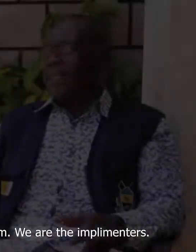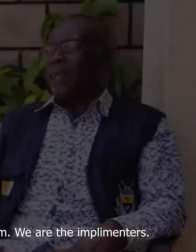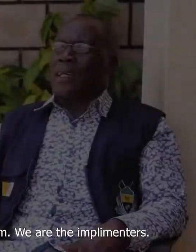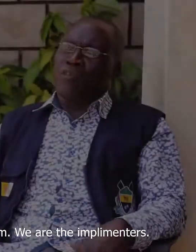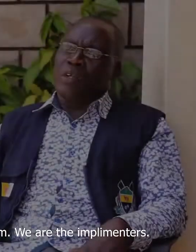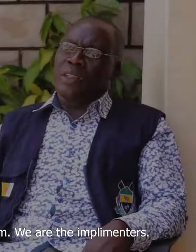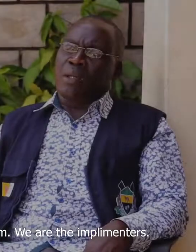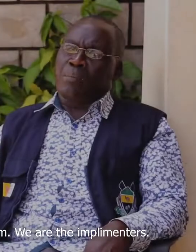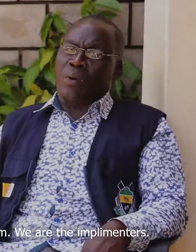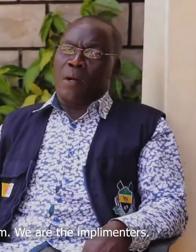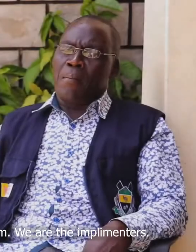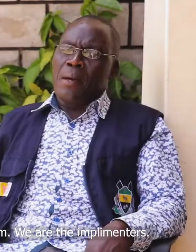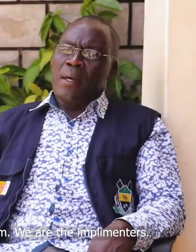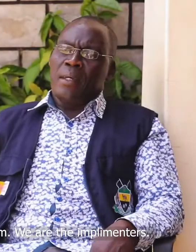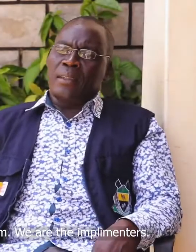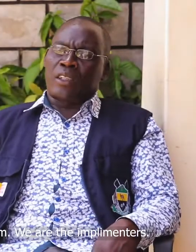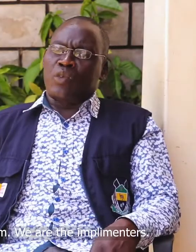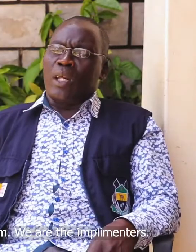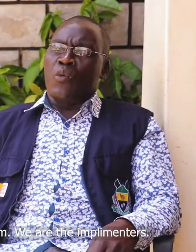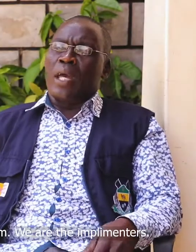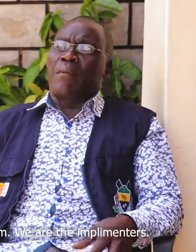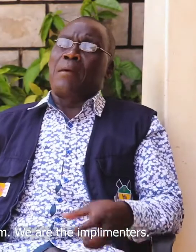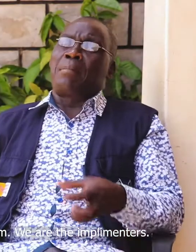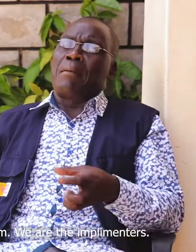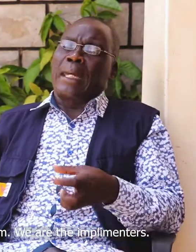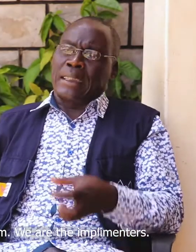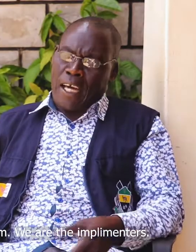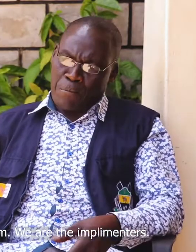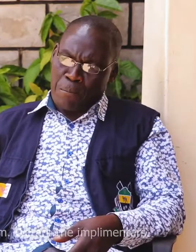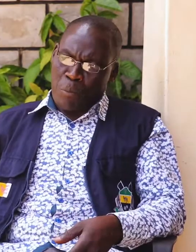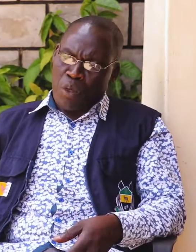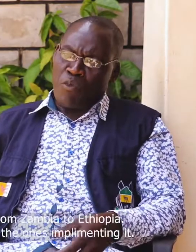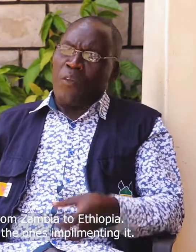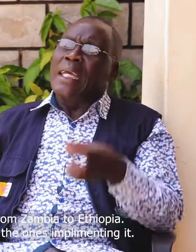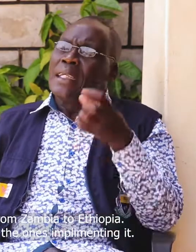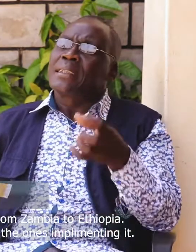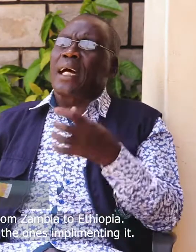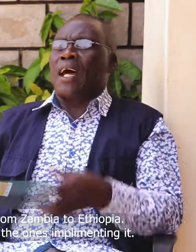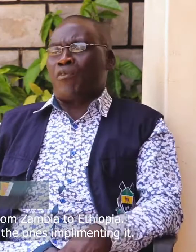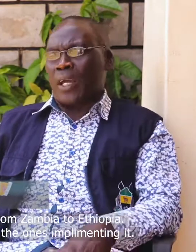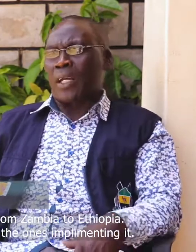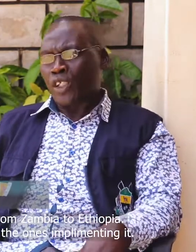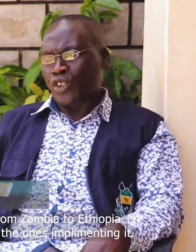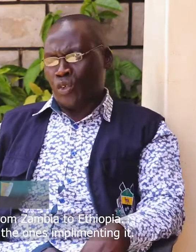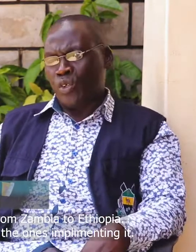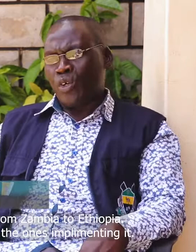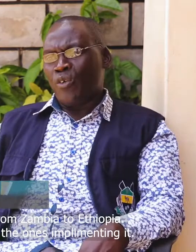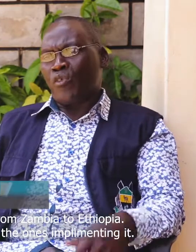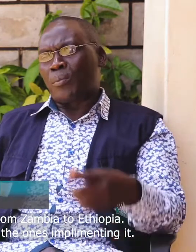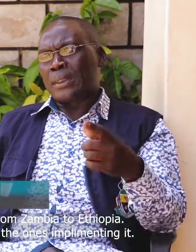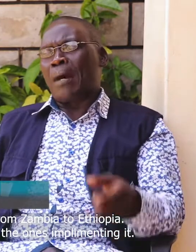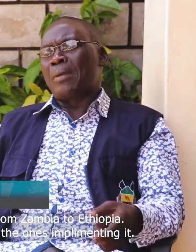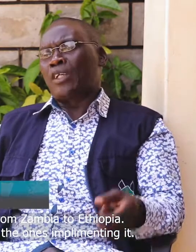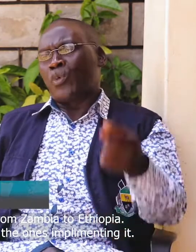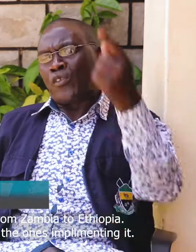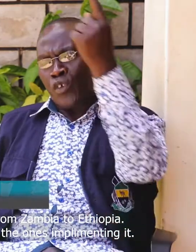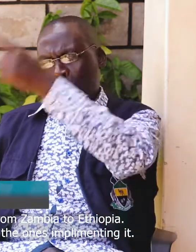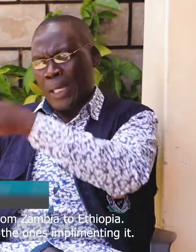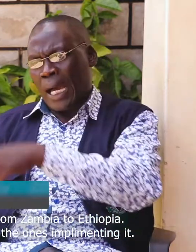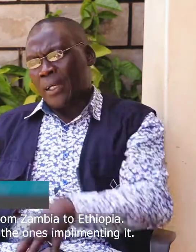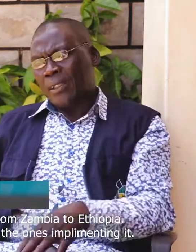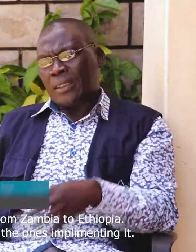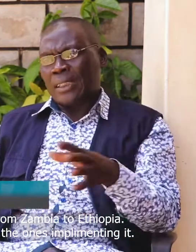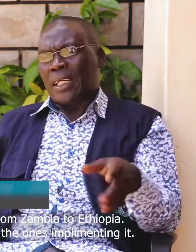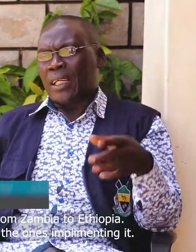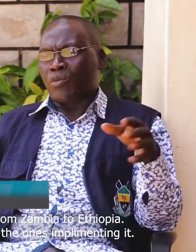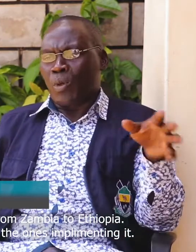The Nurturing Care for ECD program is actually, we are the implementer for the Eastern African region, from Zambia to